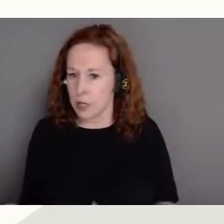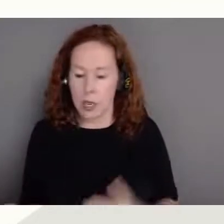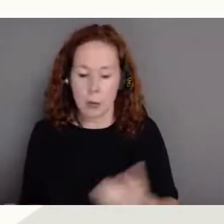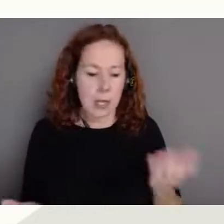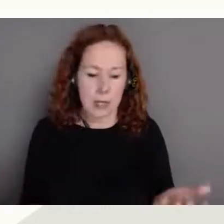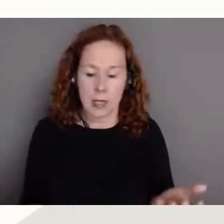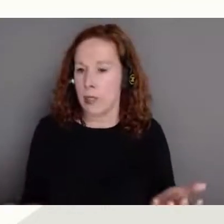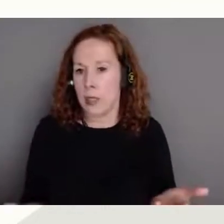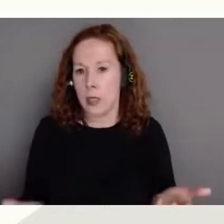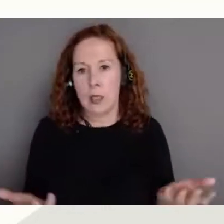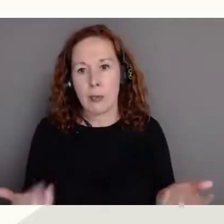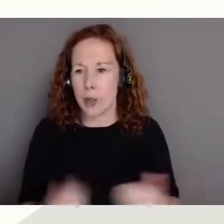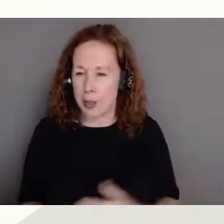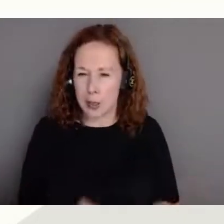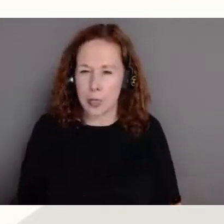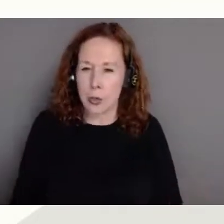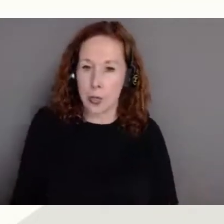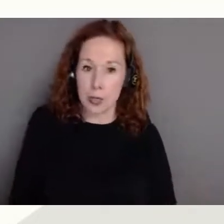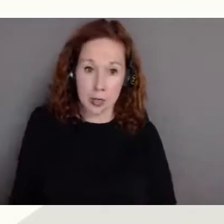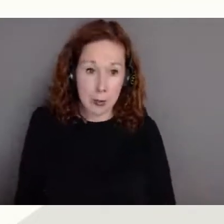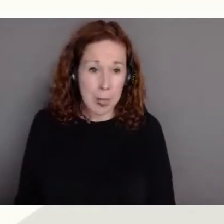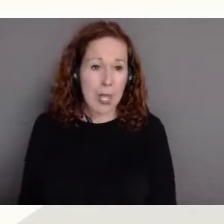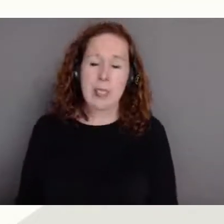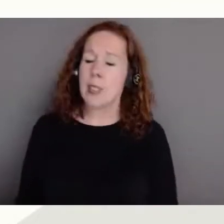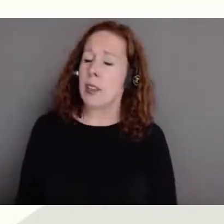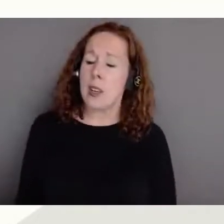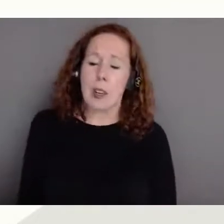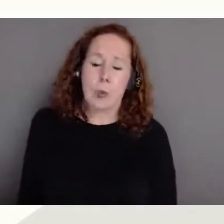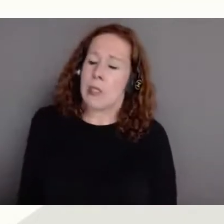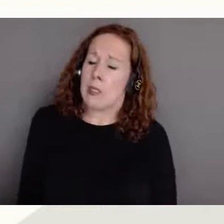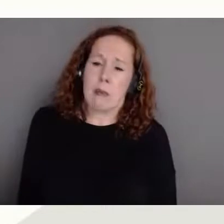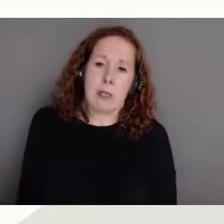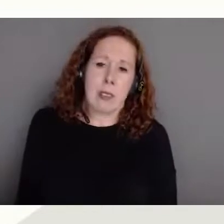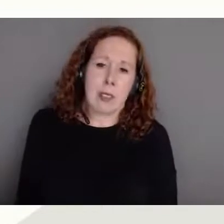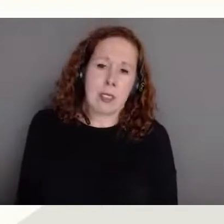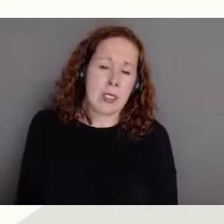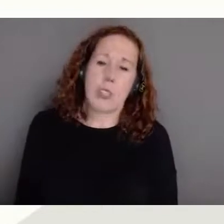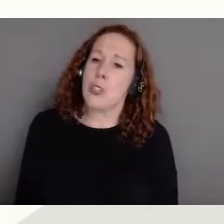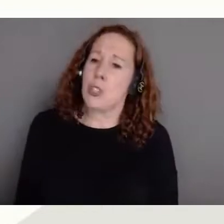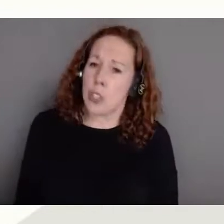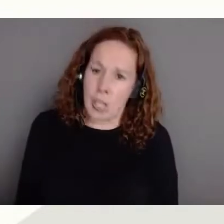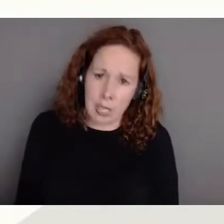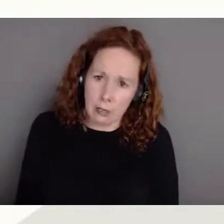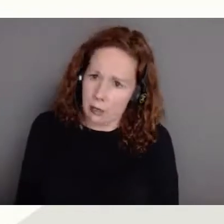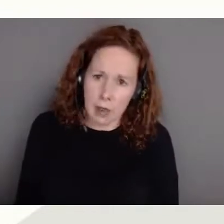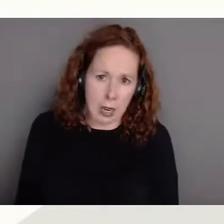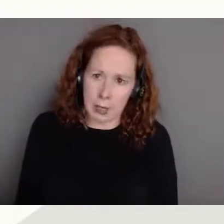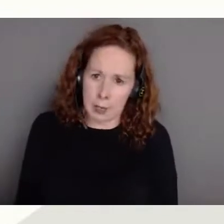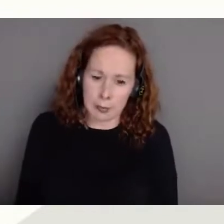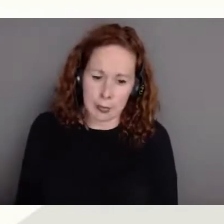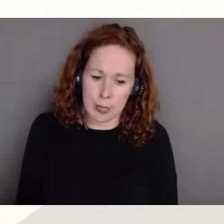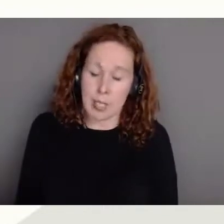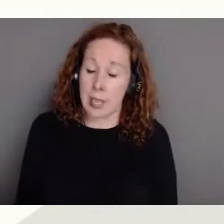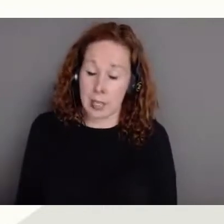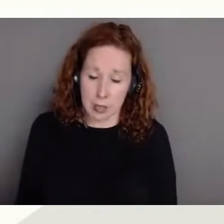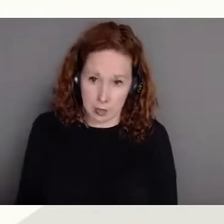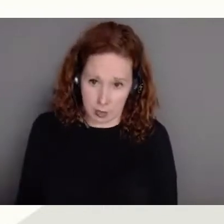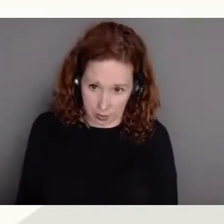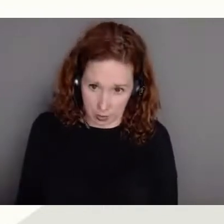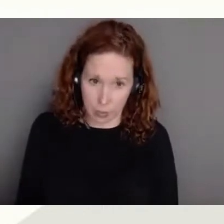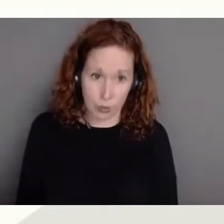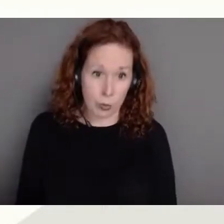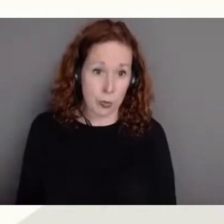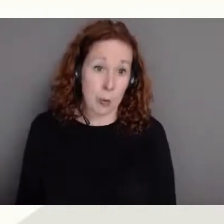it clicks for some and it Oh, doesn't for others. So it's was such a journey to get